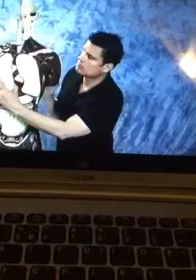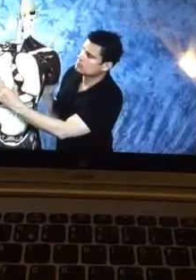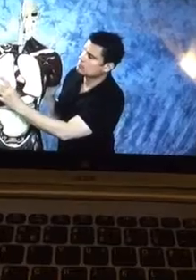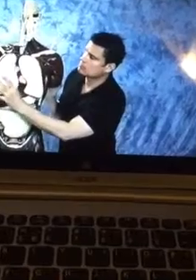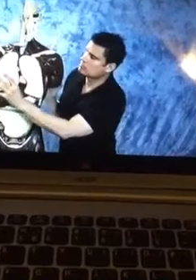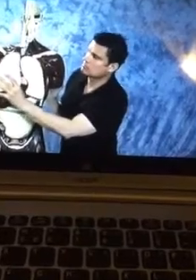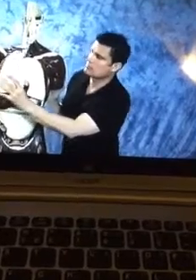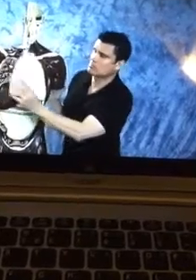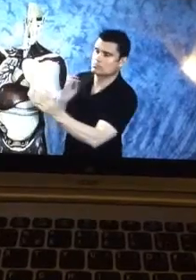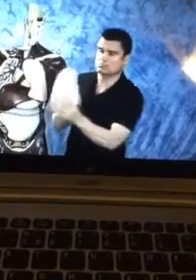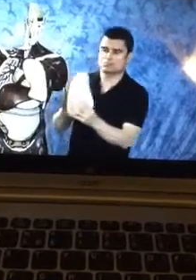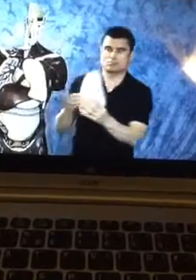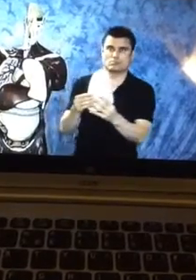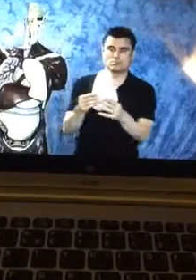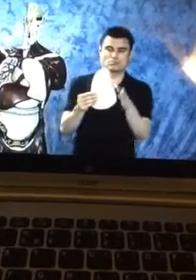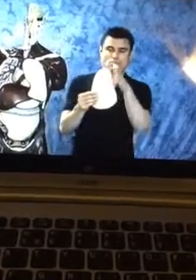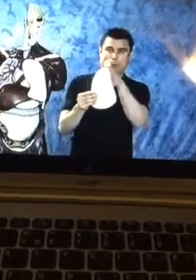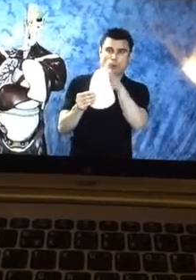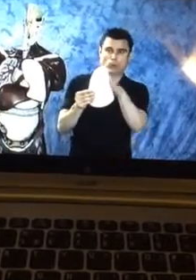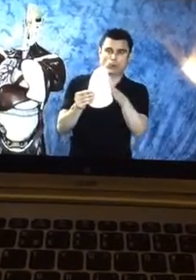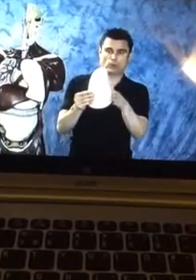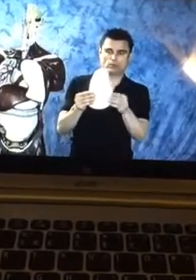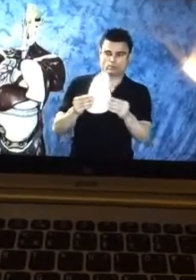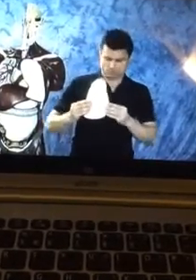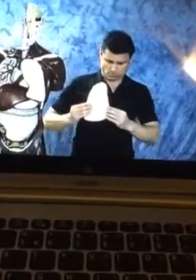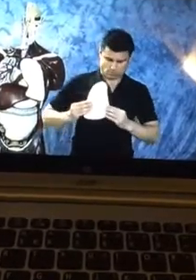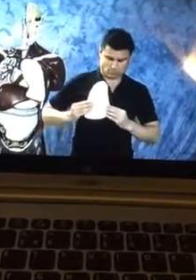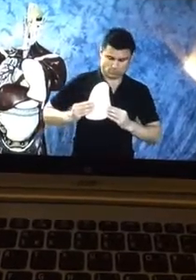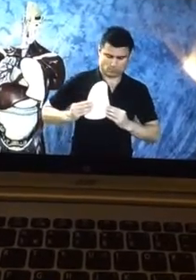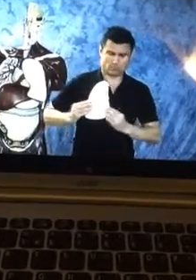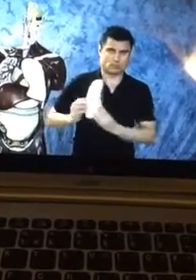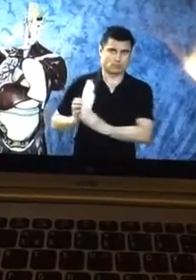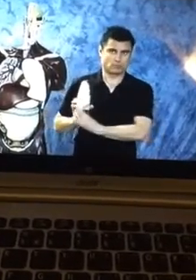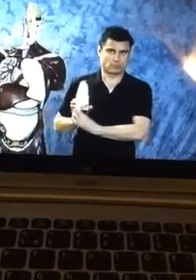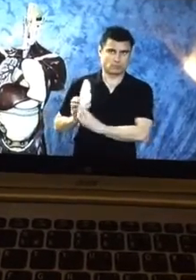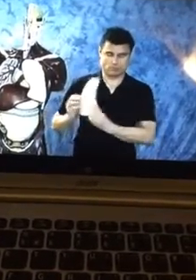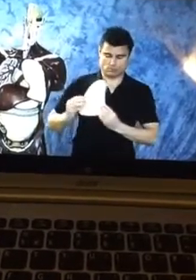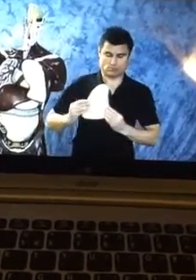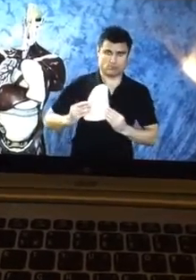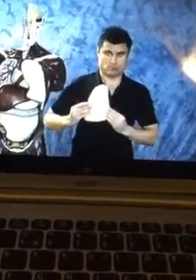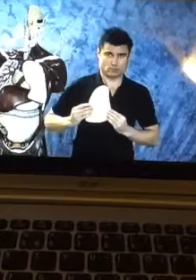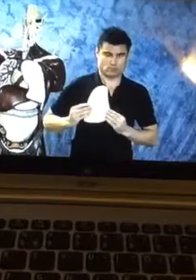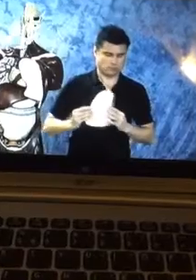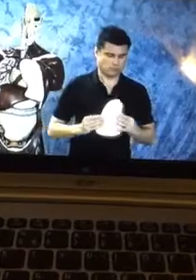it. Let me show you. The right side is full,